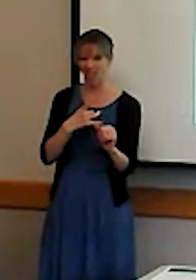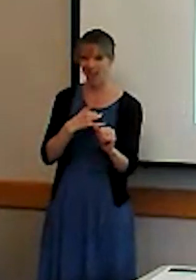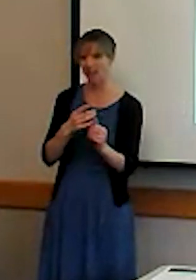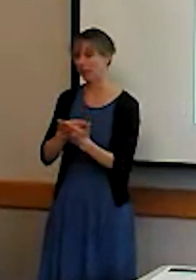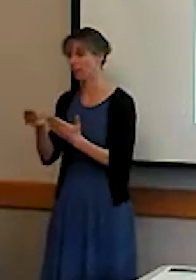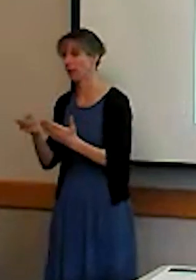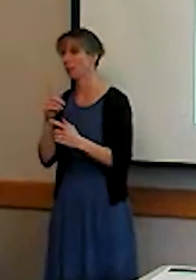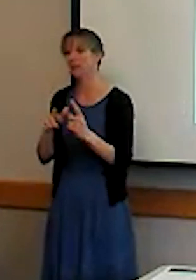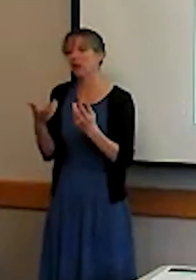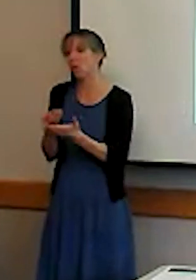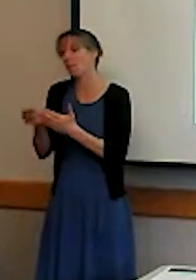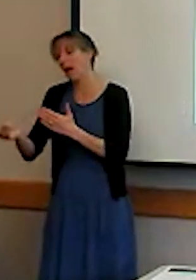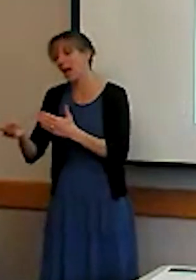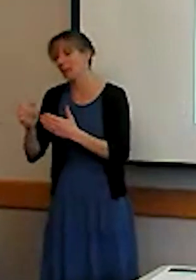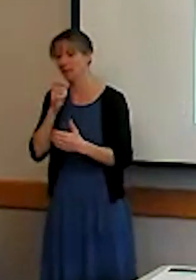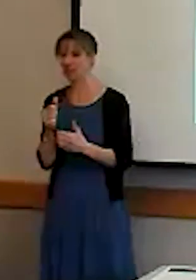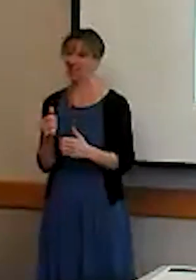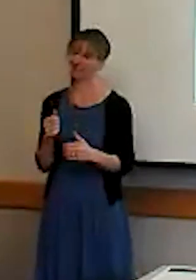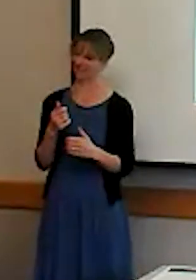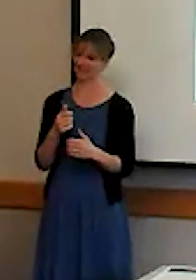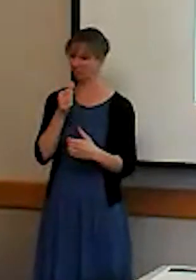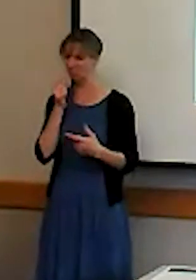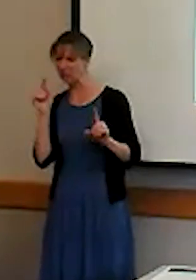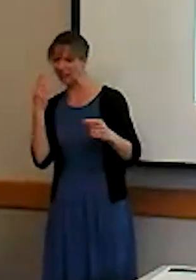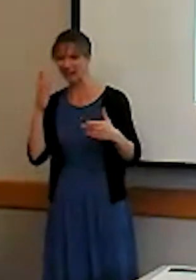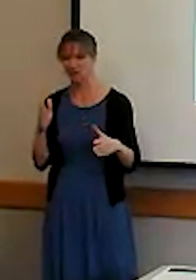but they didn't want to buy it because they didn't know if it'd work.